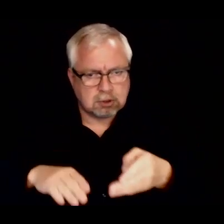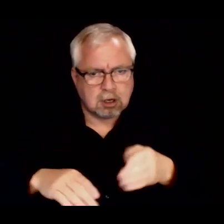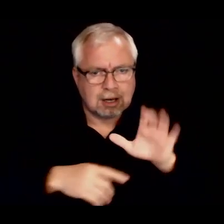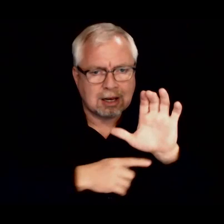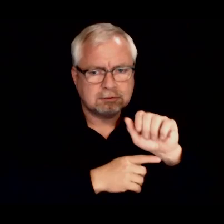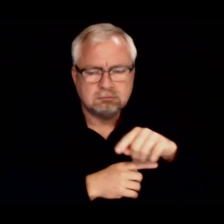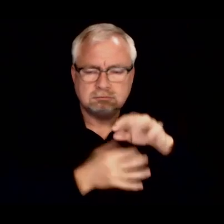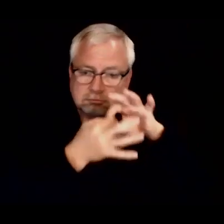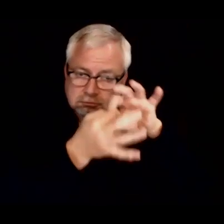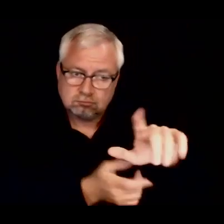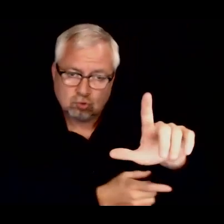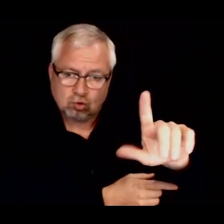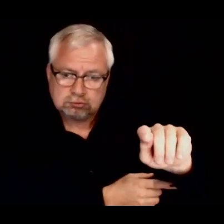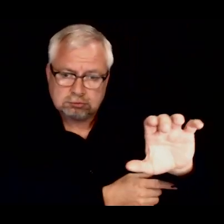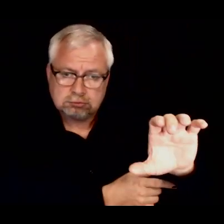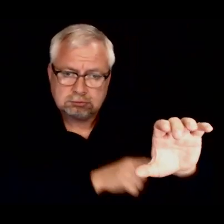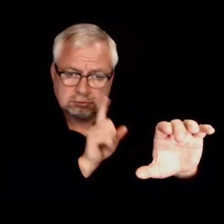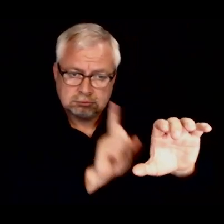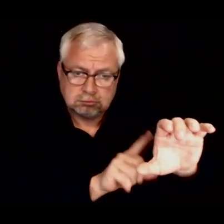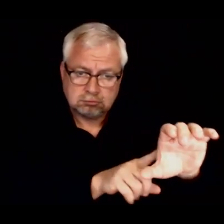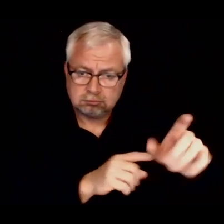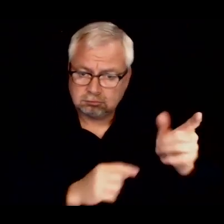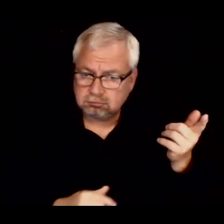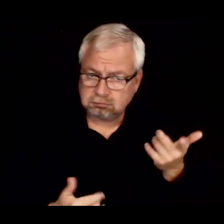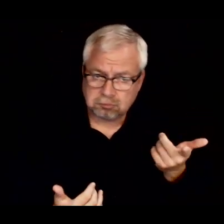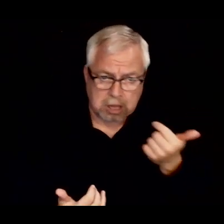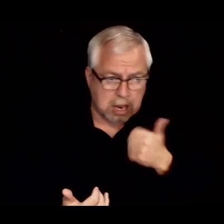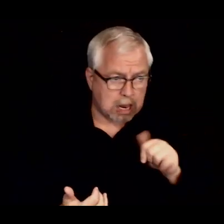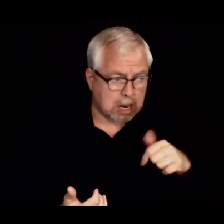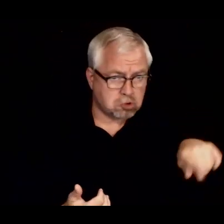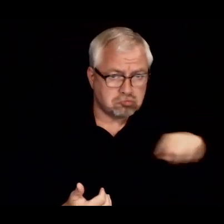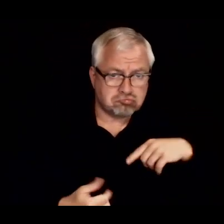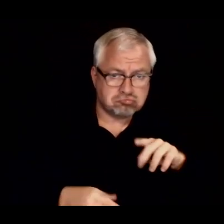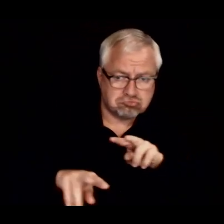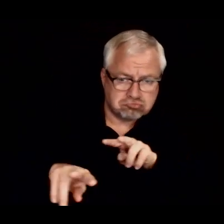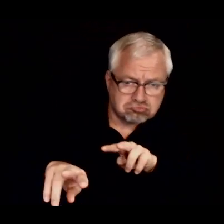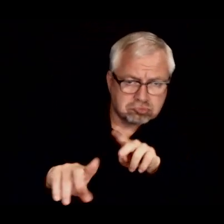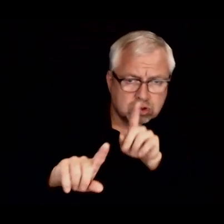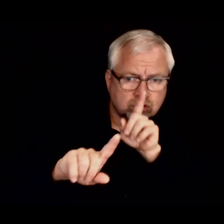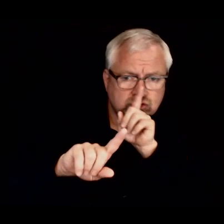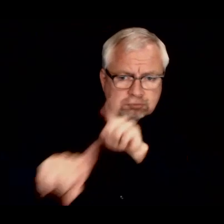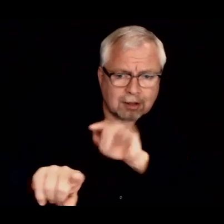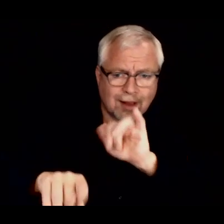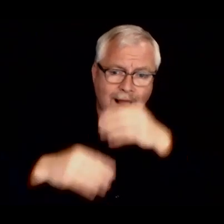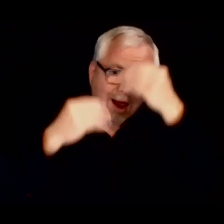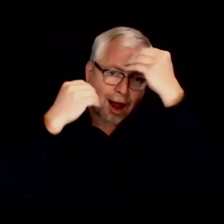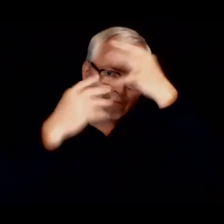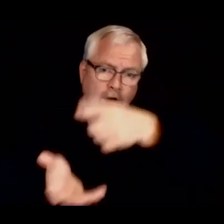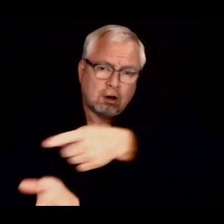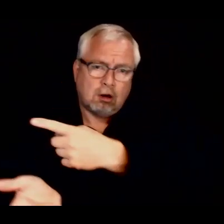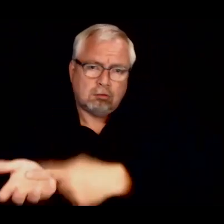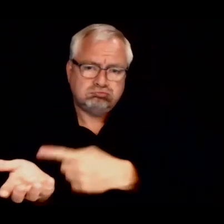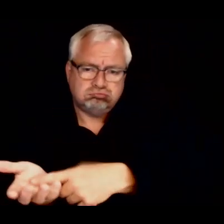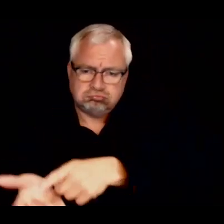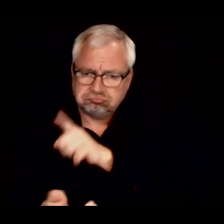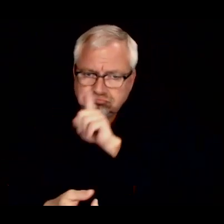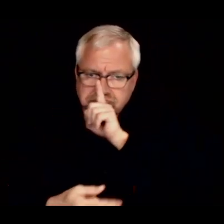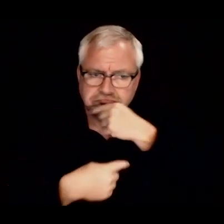a response for people who are concerned about some of this information not being public? And in addition,